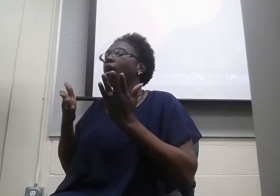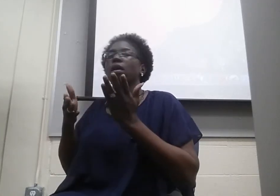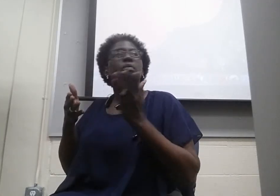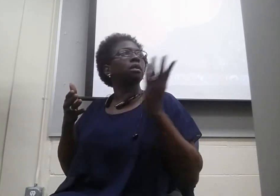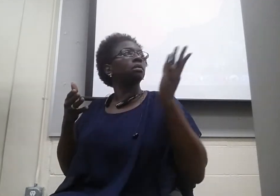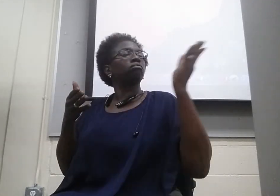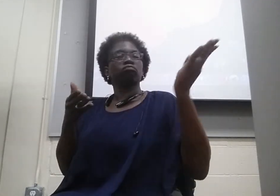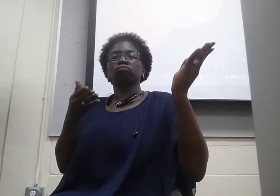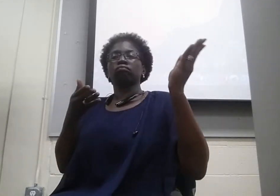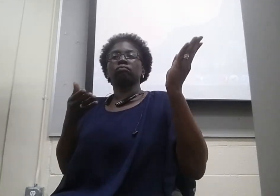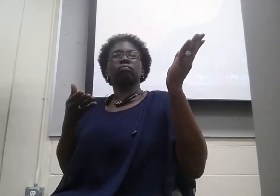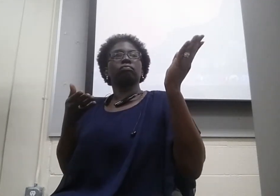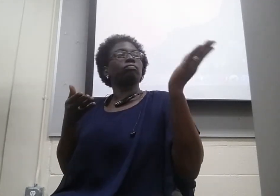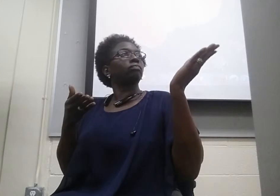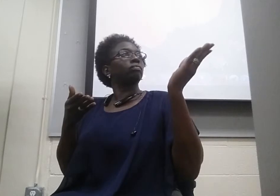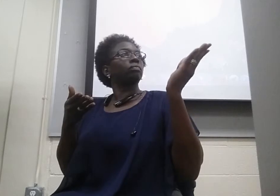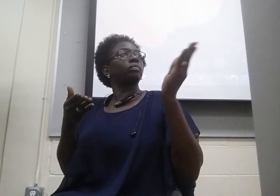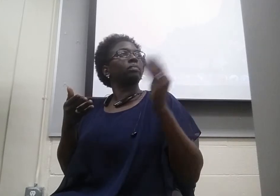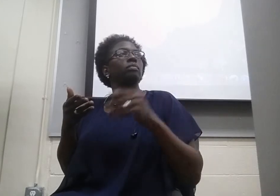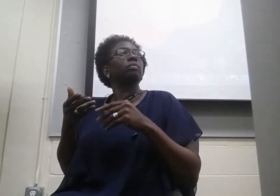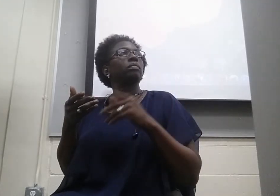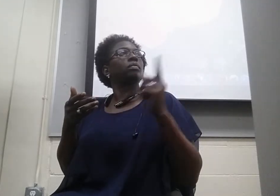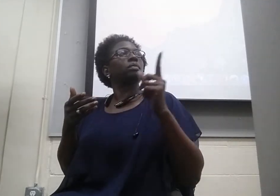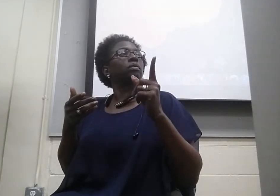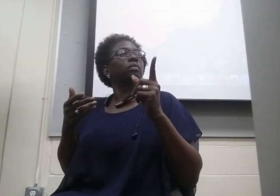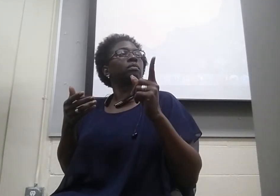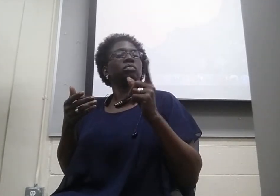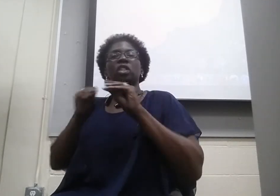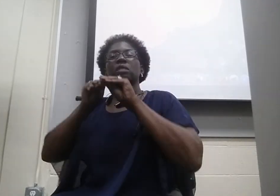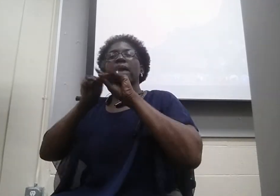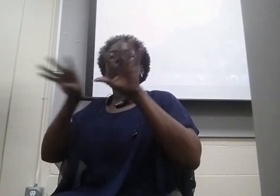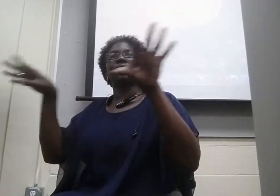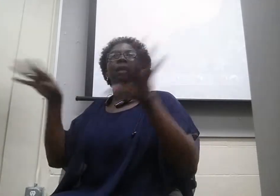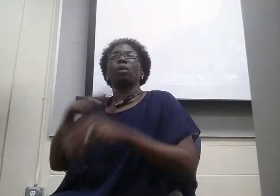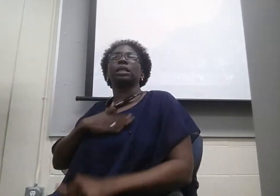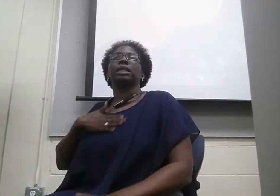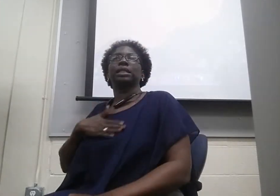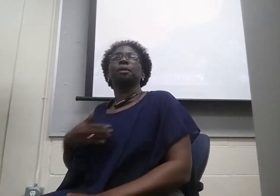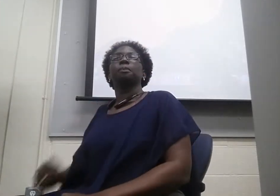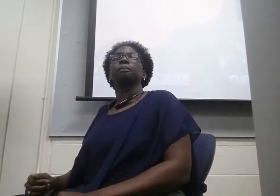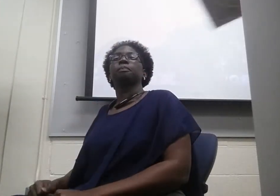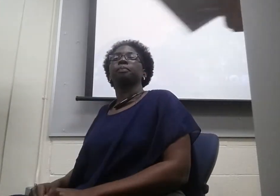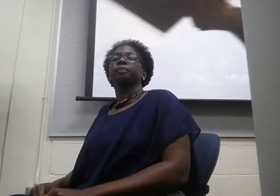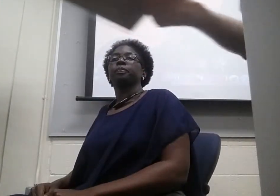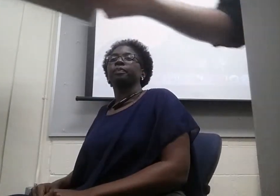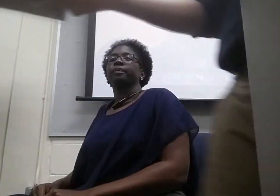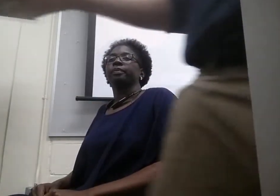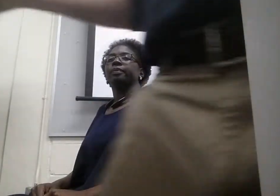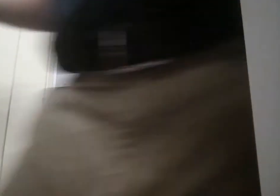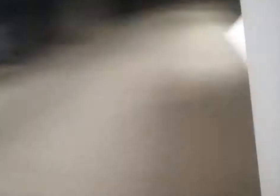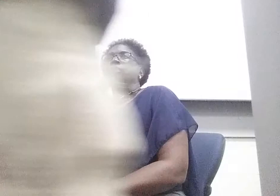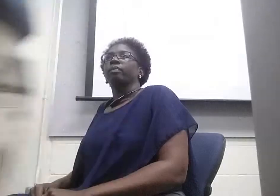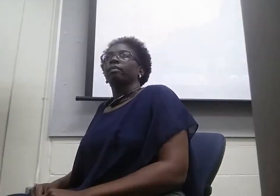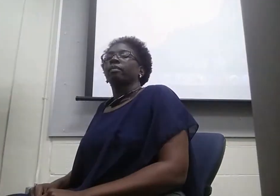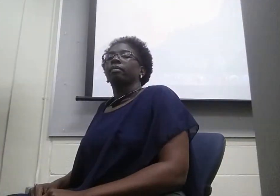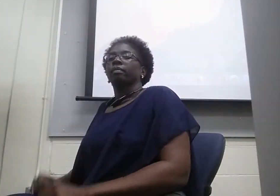become these sorts of things, which are, I take them out of my sketchbook, I scan them in.